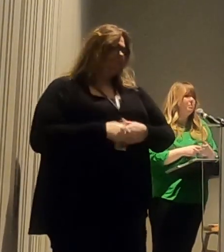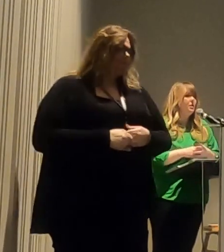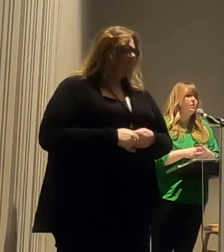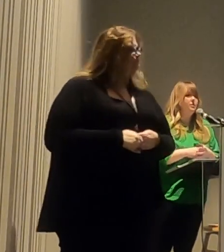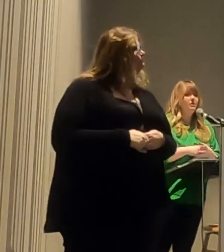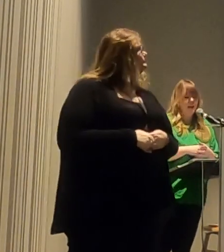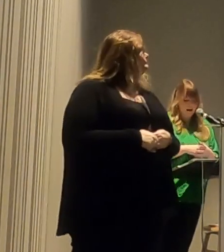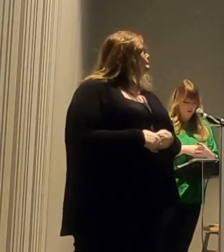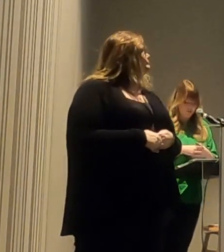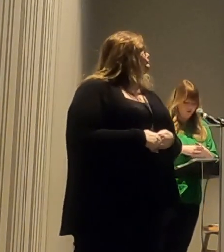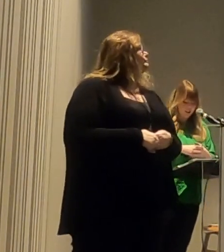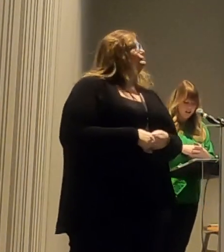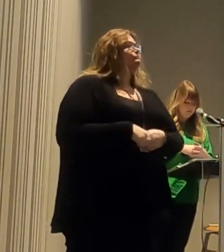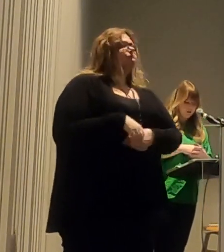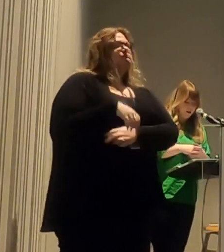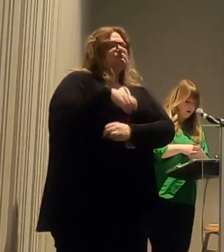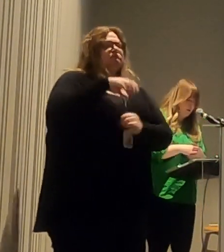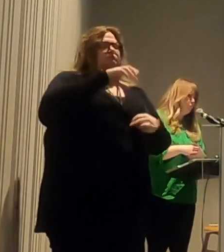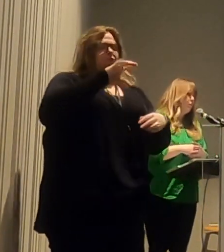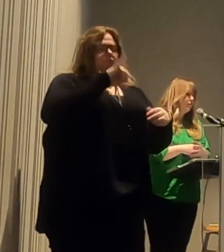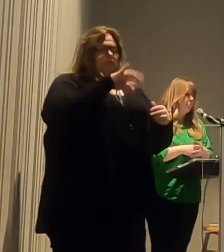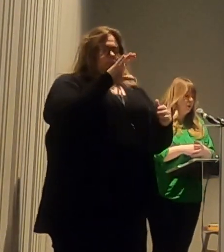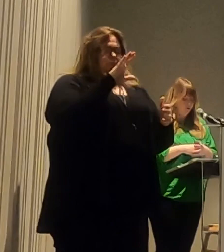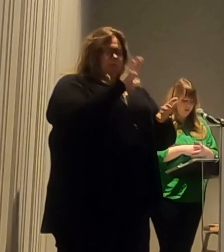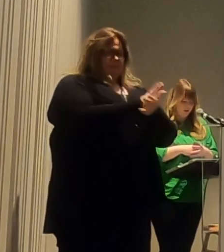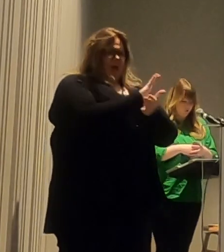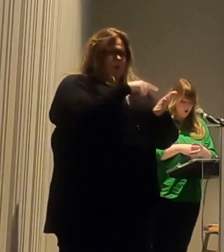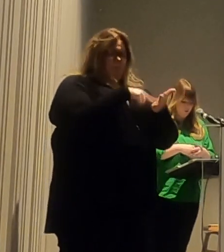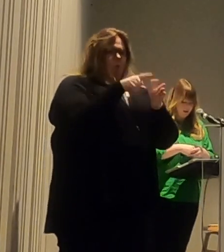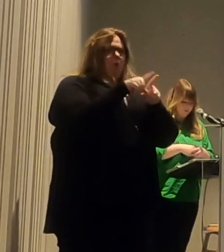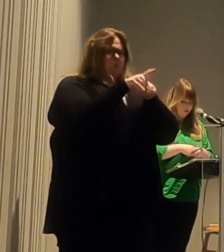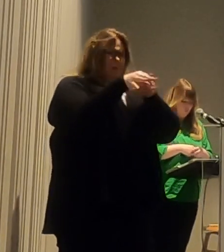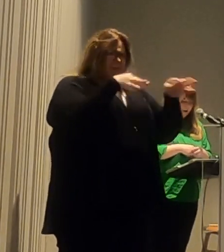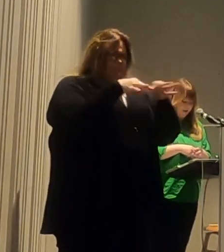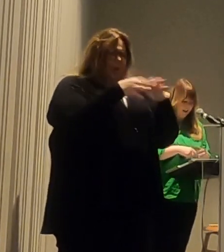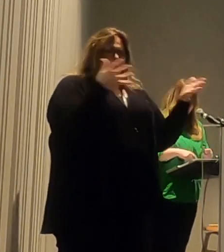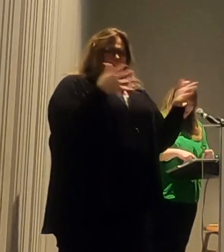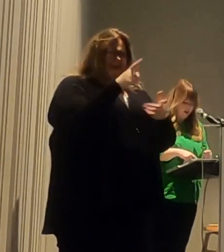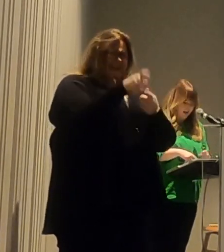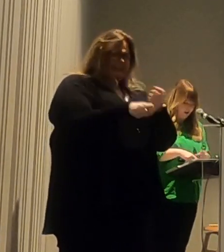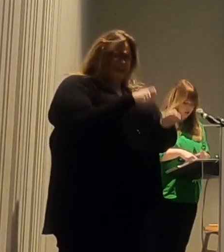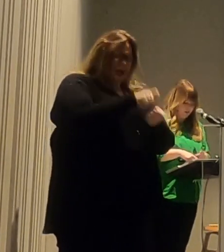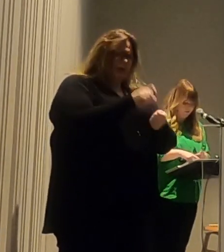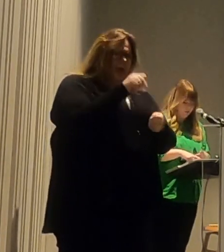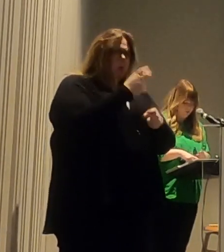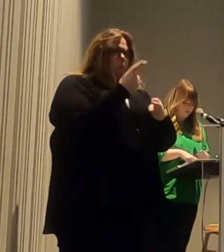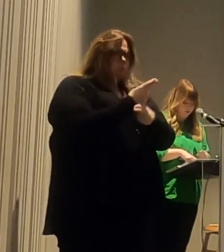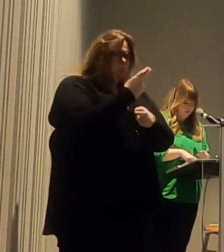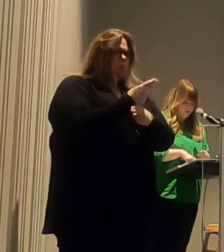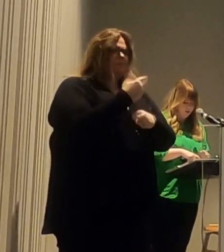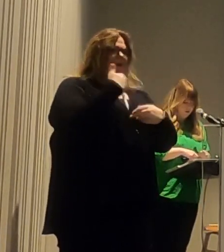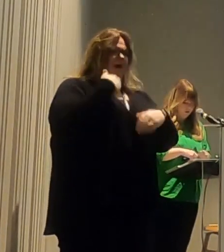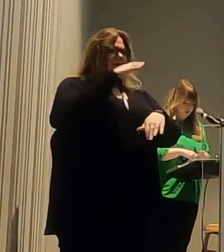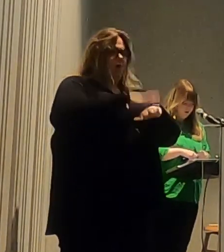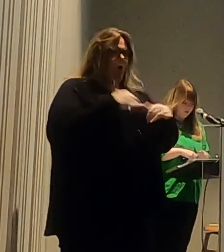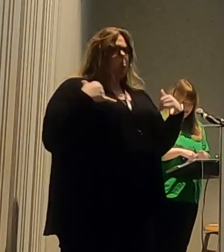So the document also laid out the motifs and what could be used on the robes and for what occasion.